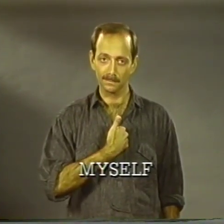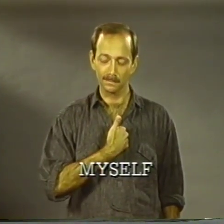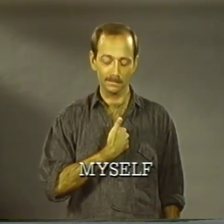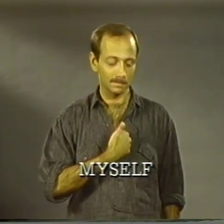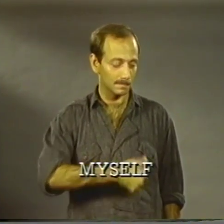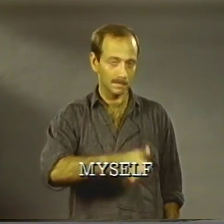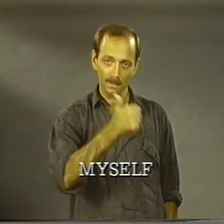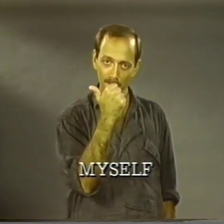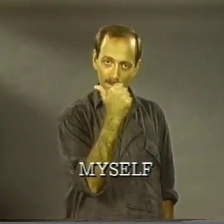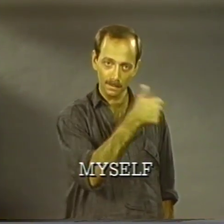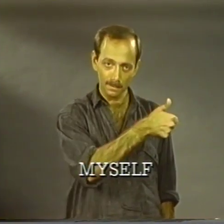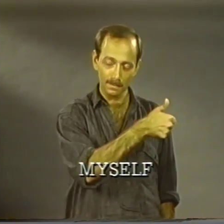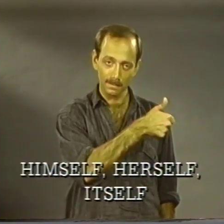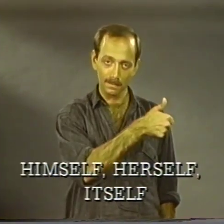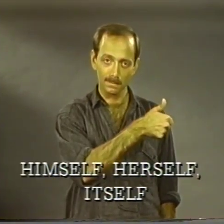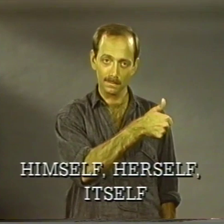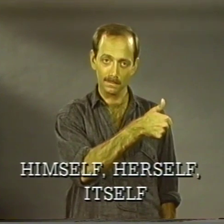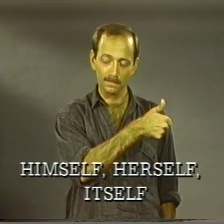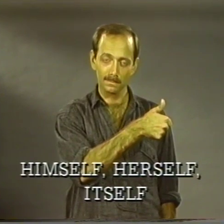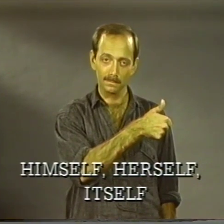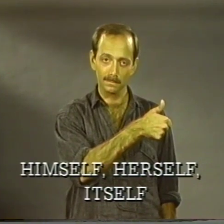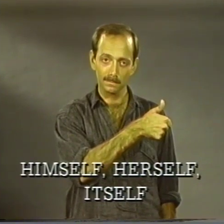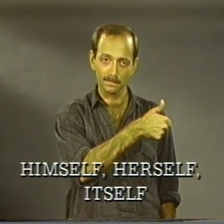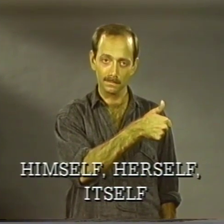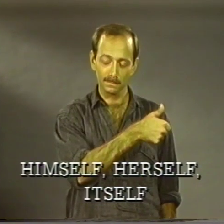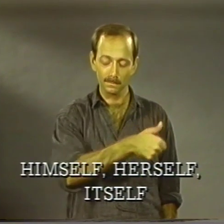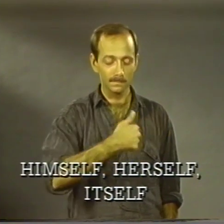himself, herself, or itself, themselves,